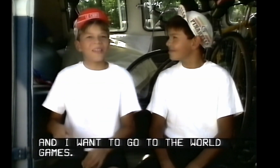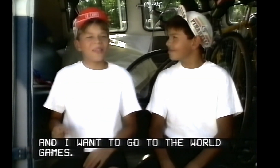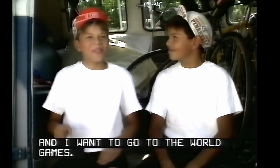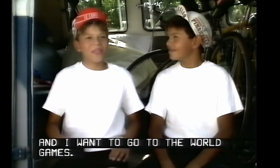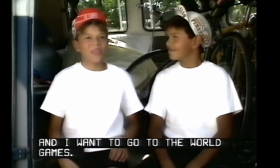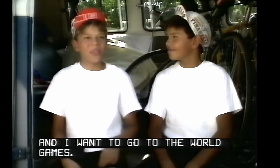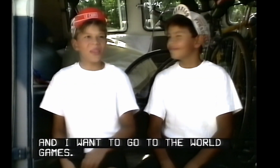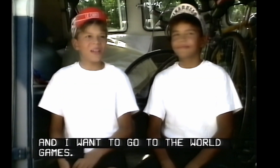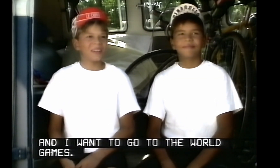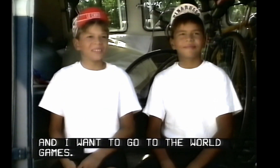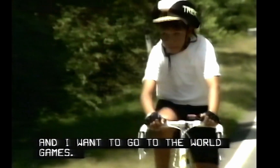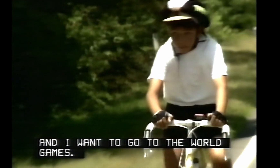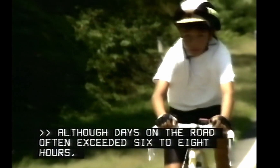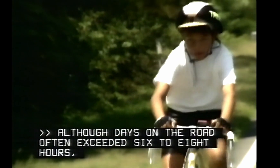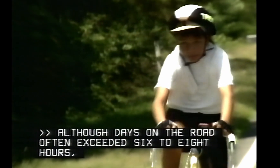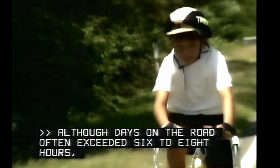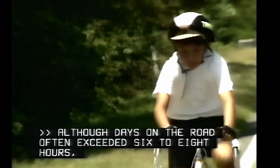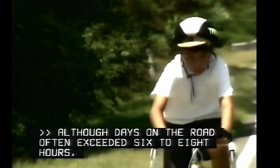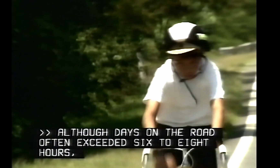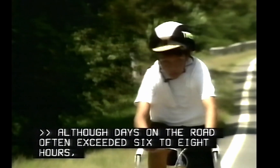3 American cyclists to enter this competition.